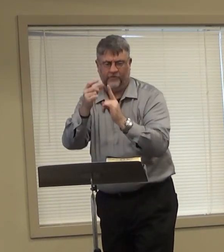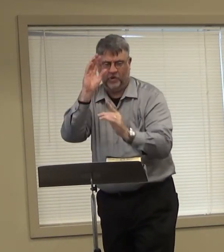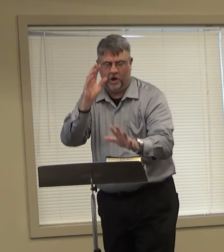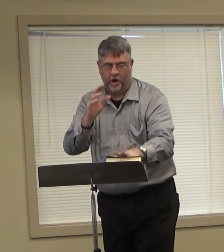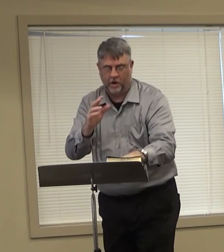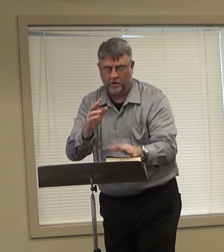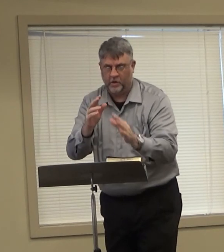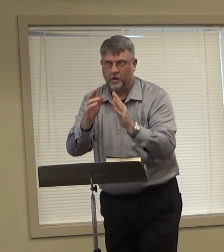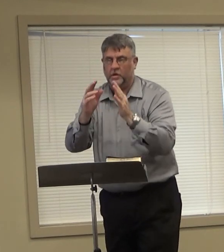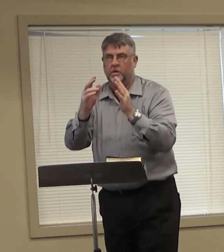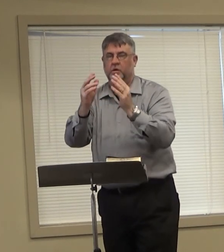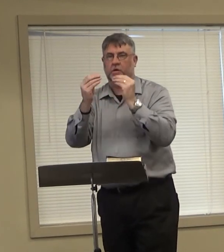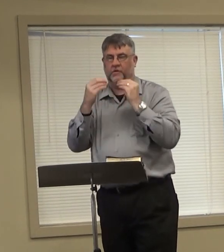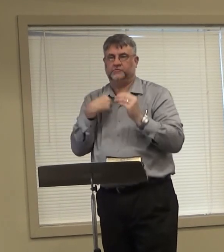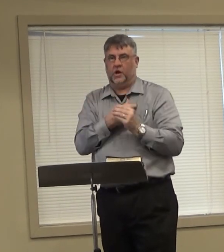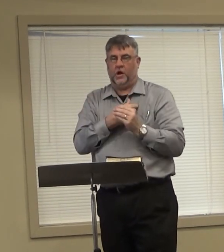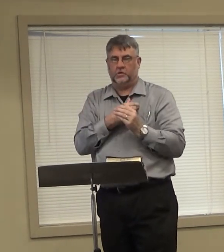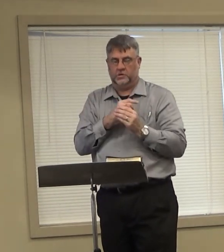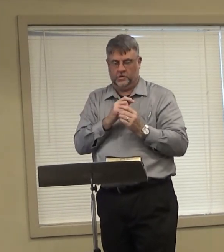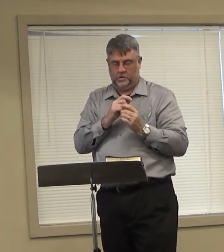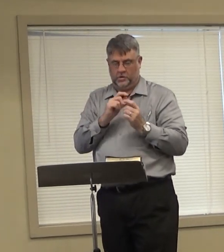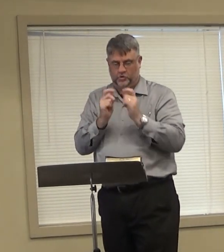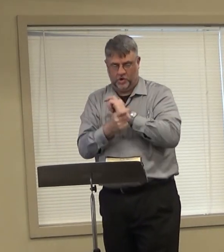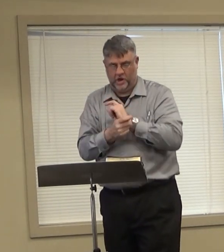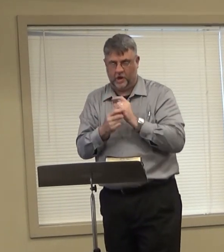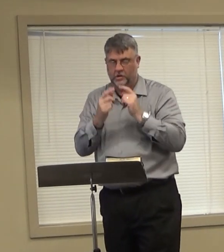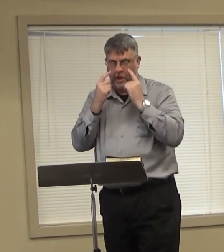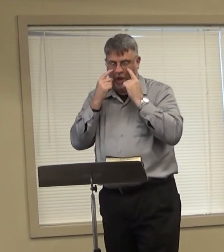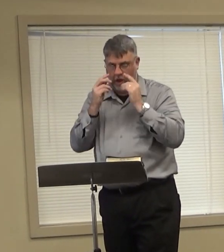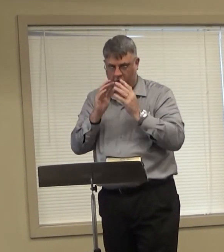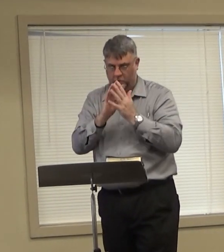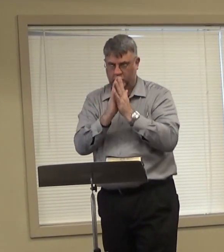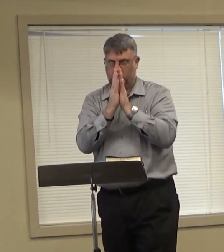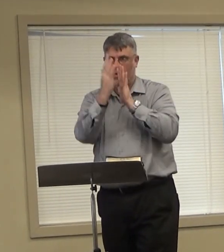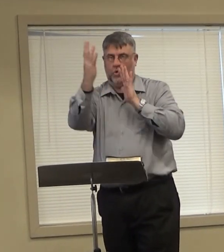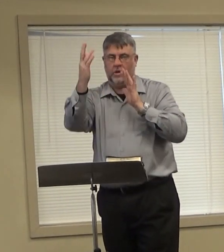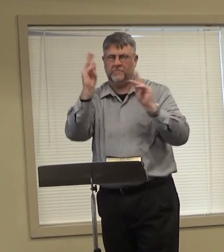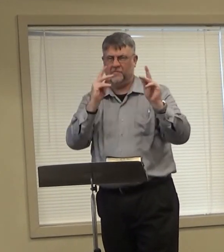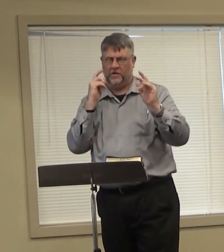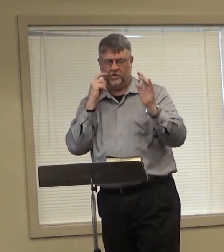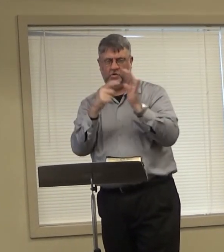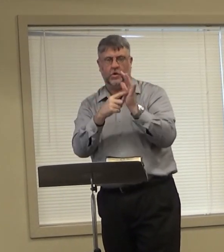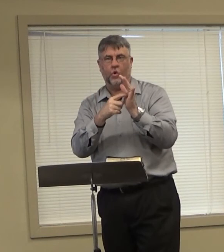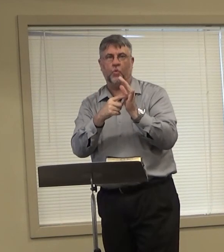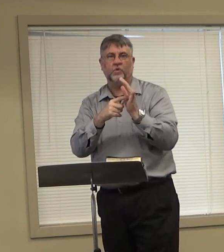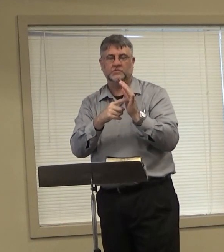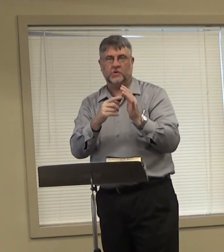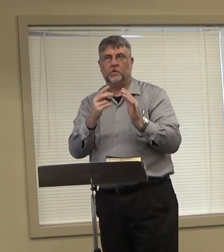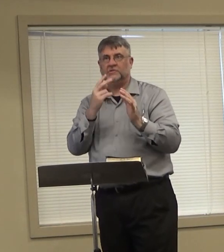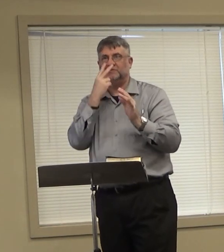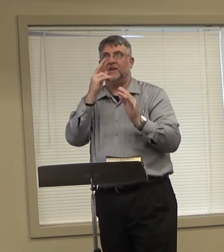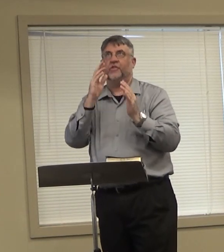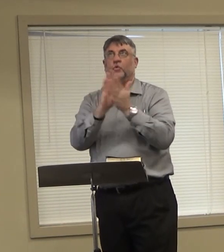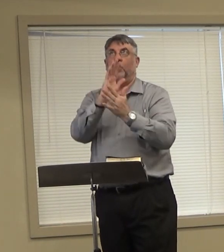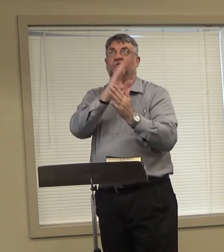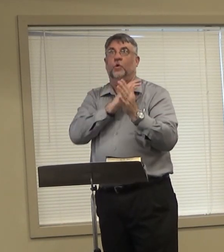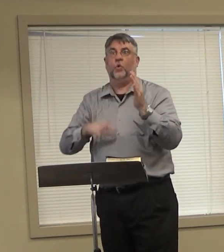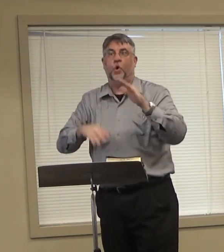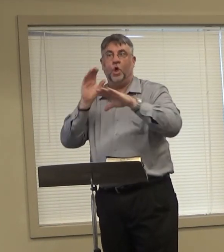our heart. And He gives us our word. And as we study His word and read His word, we change and